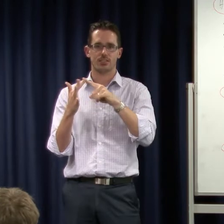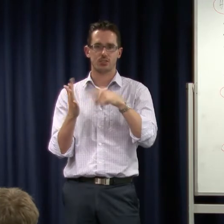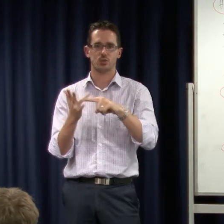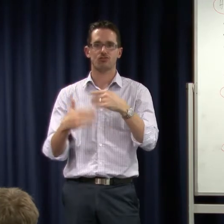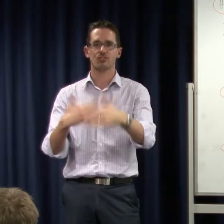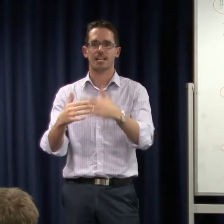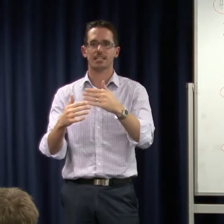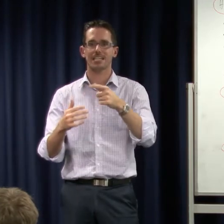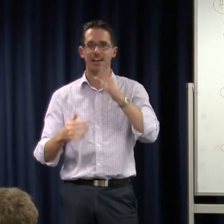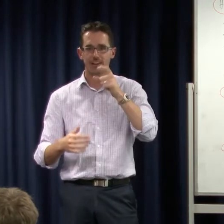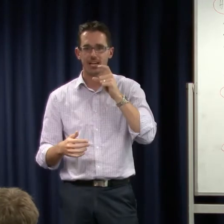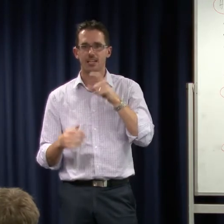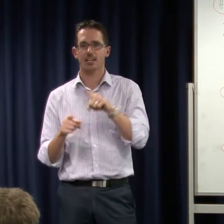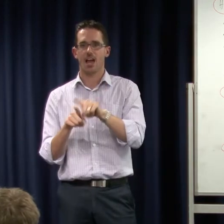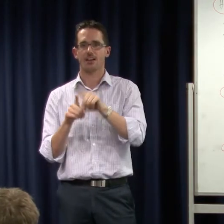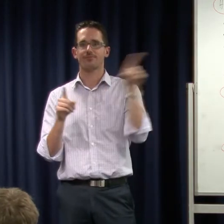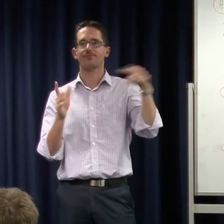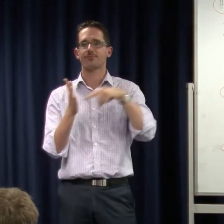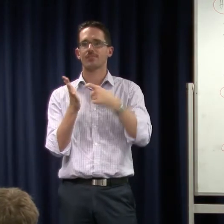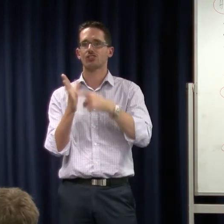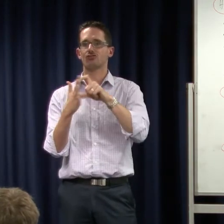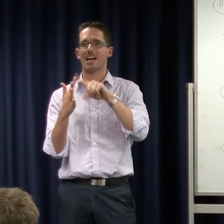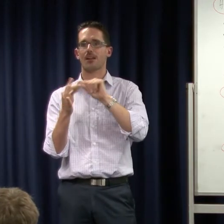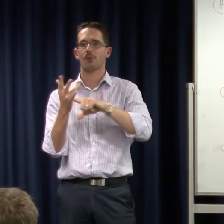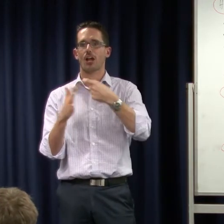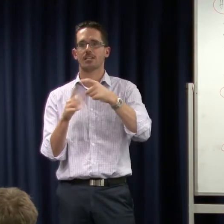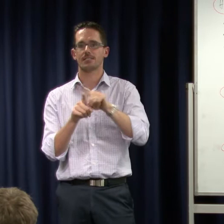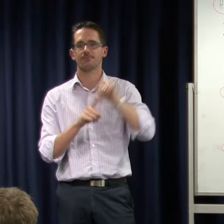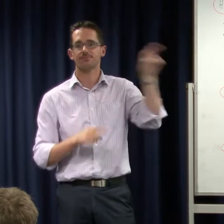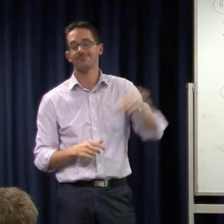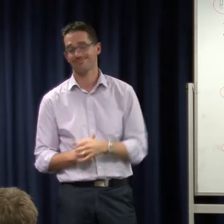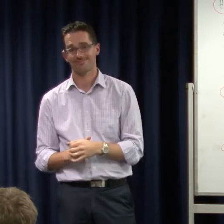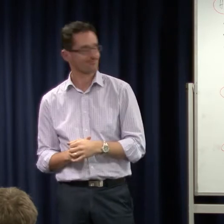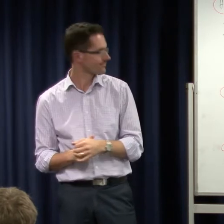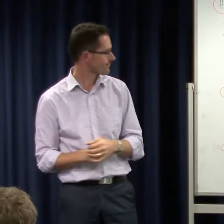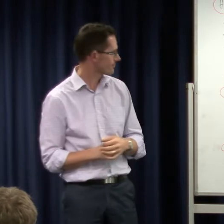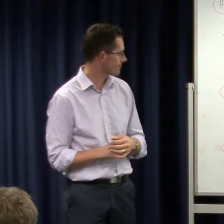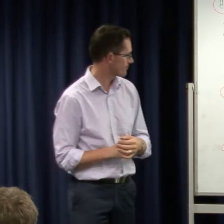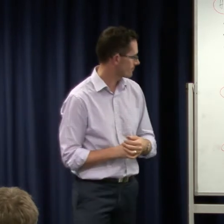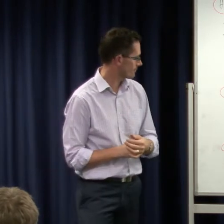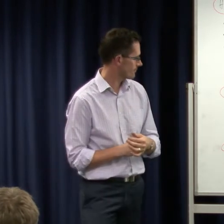social enterprise in order to run a cafe like the Tray Block Cafe.